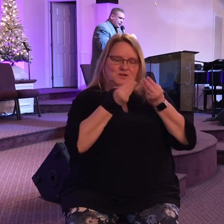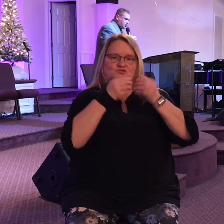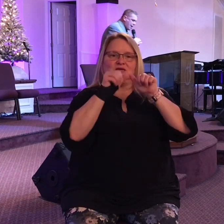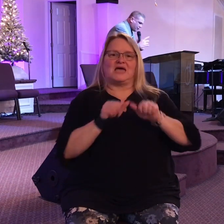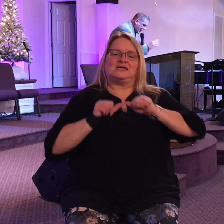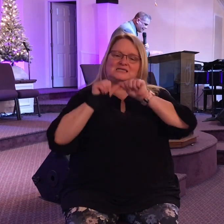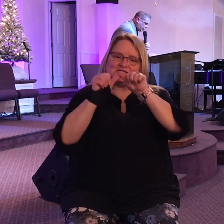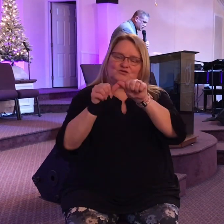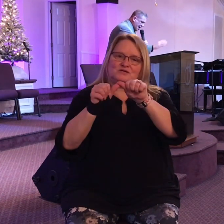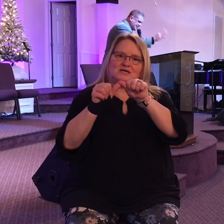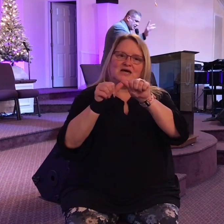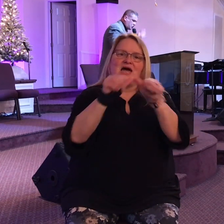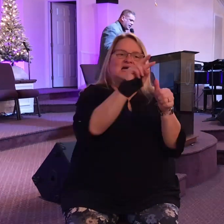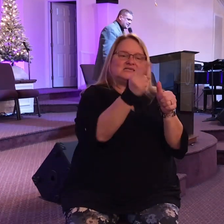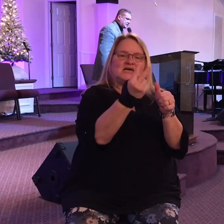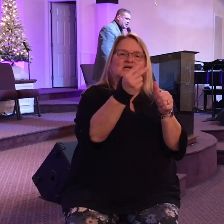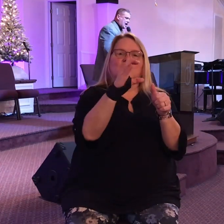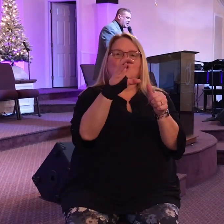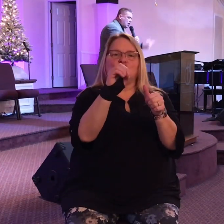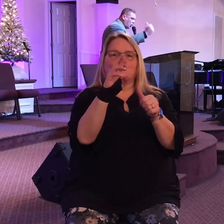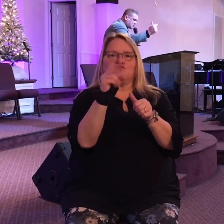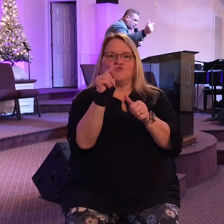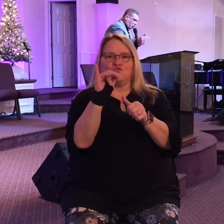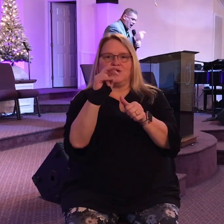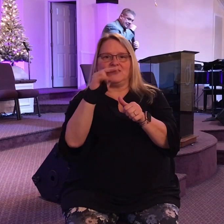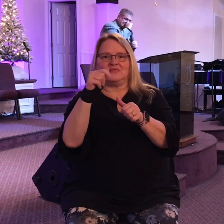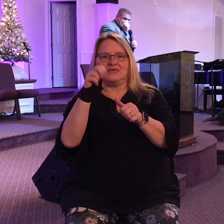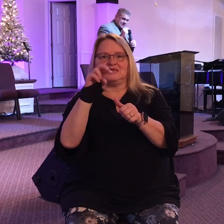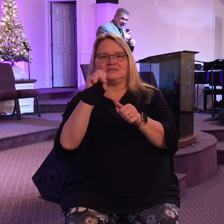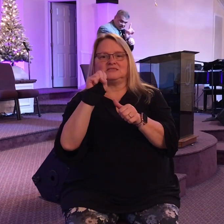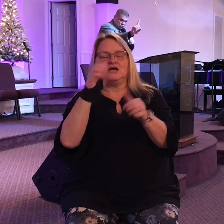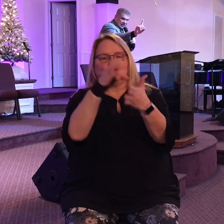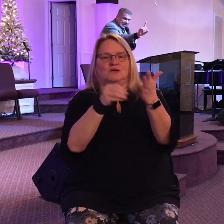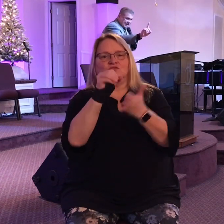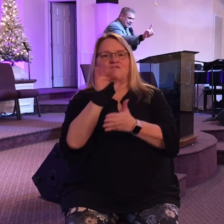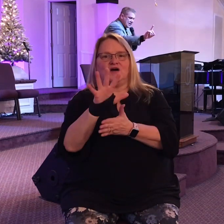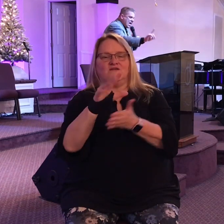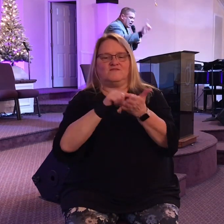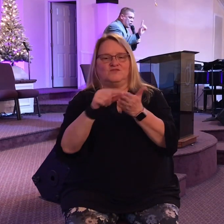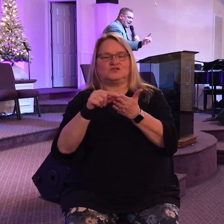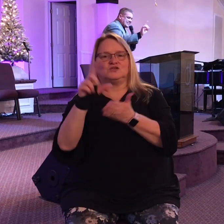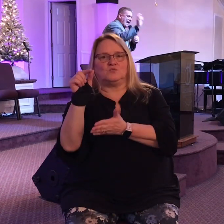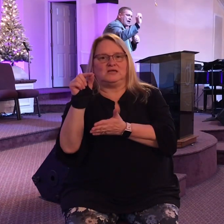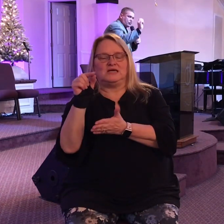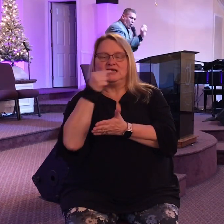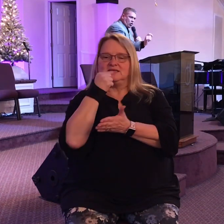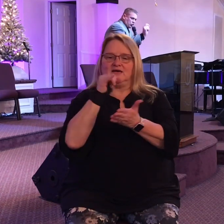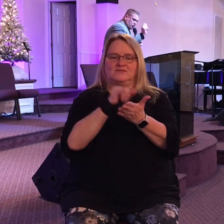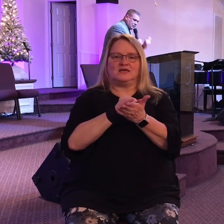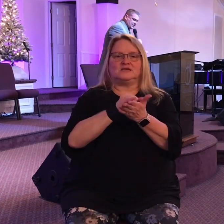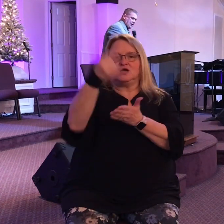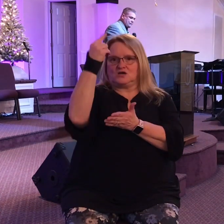Second Corinthians chapter 5 verses 19 and 20 says God was in Christ. And here's what he did. He reconciled